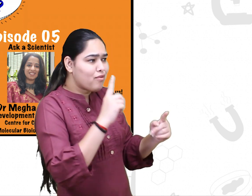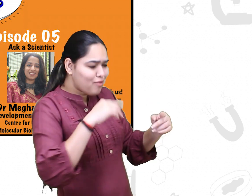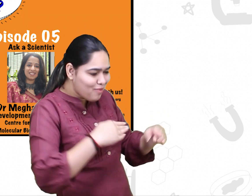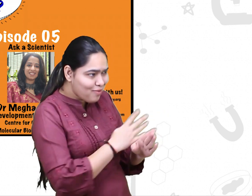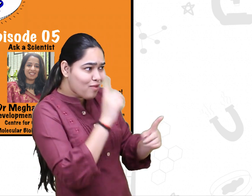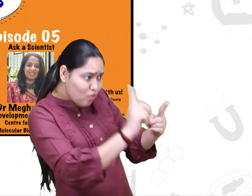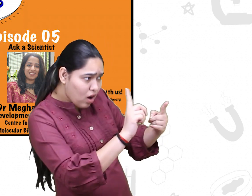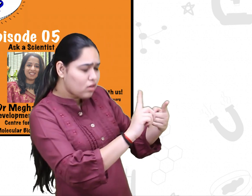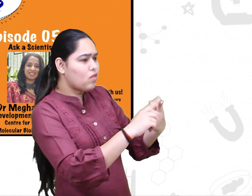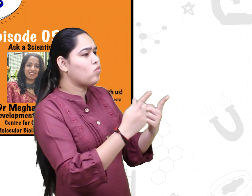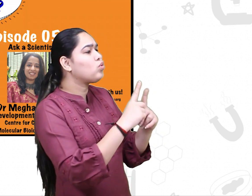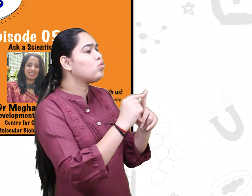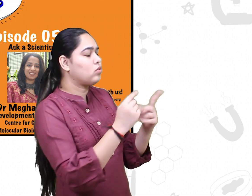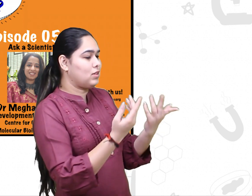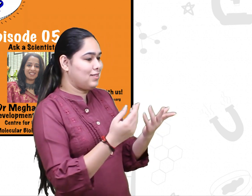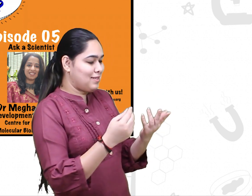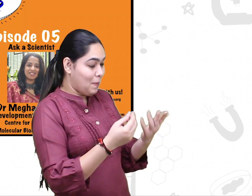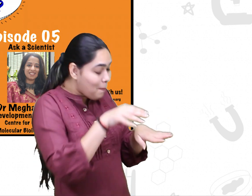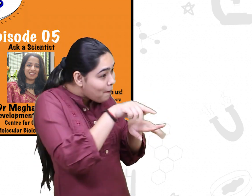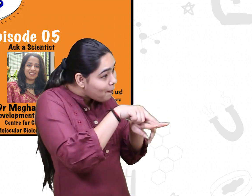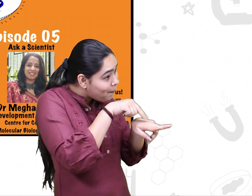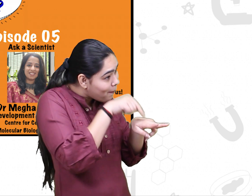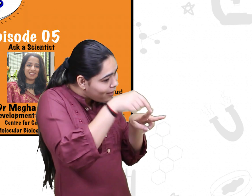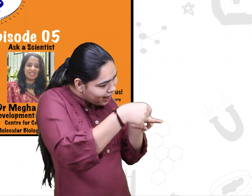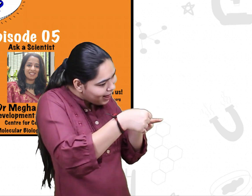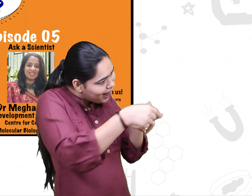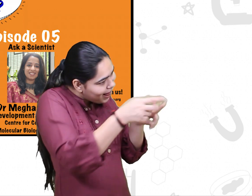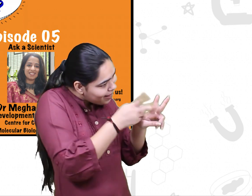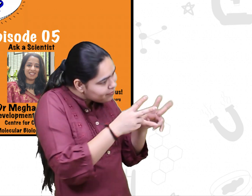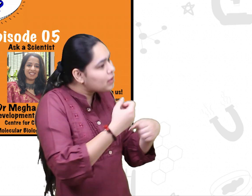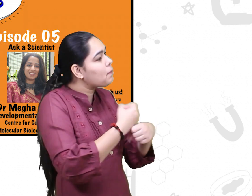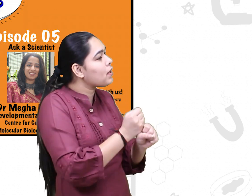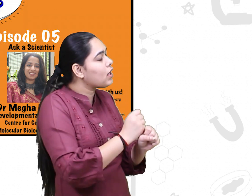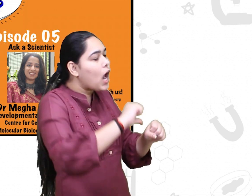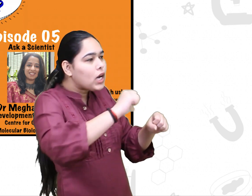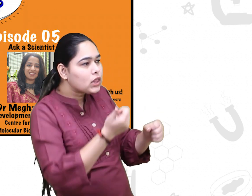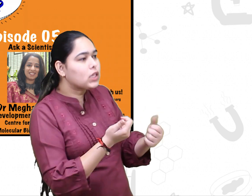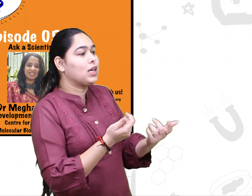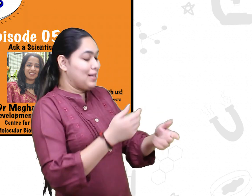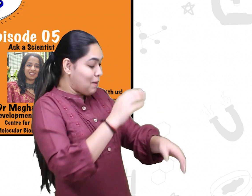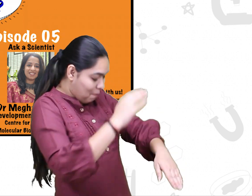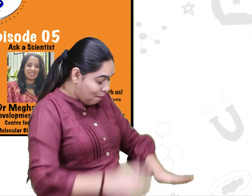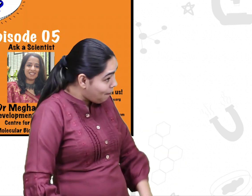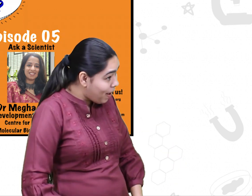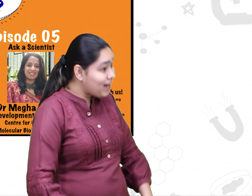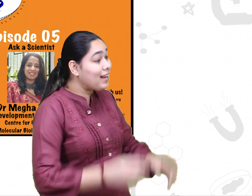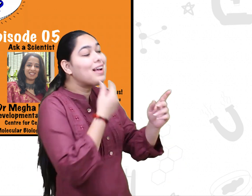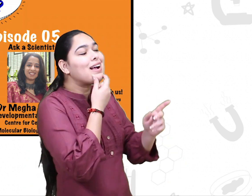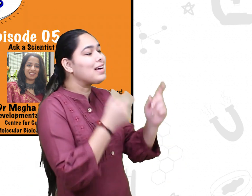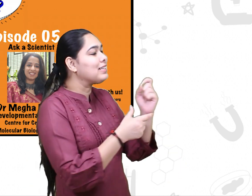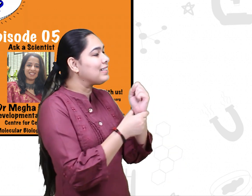different features in the snake body. Now, in the snake cells, while it is developing in the egg, there